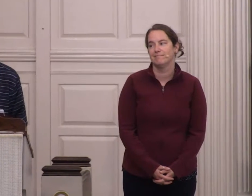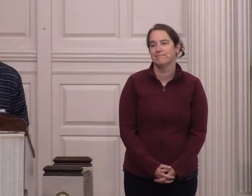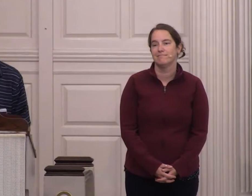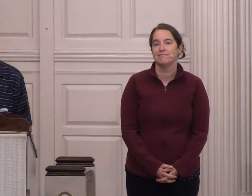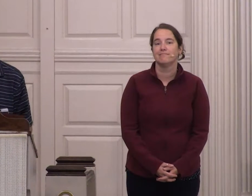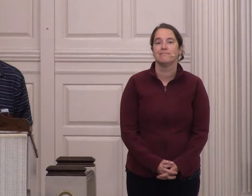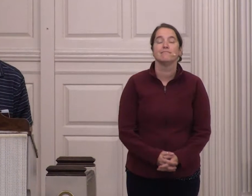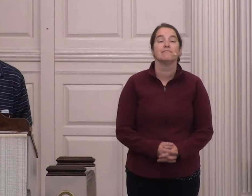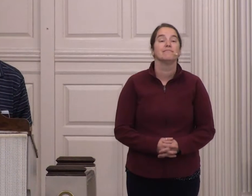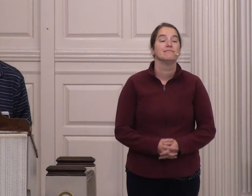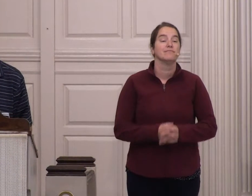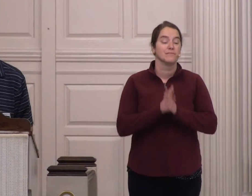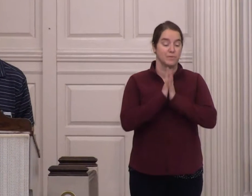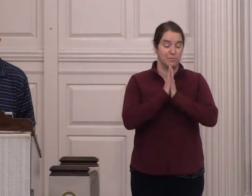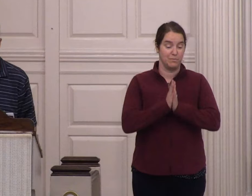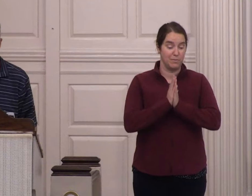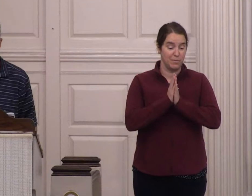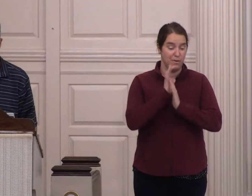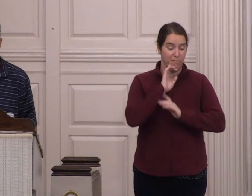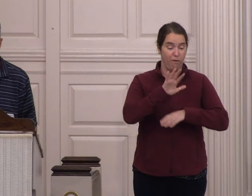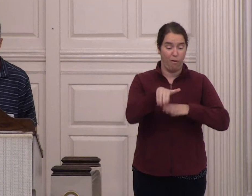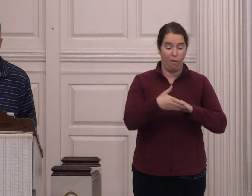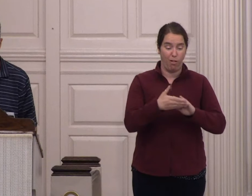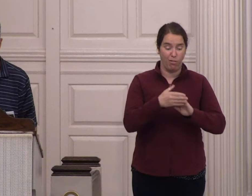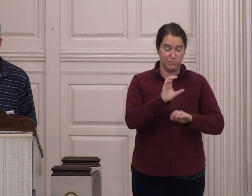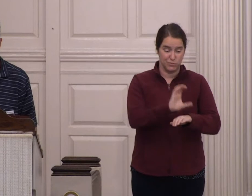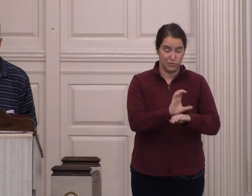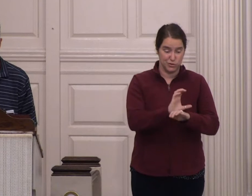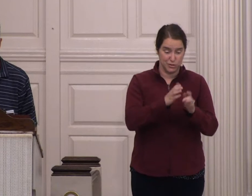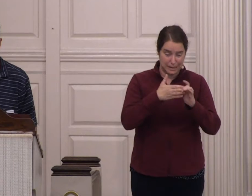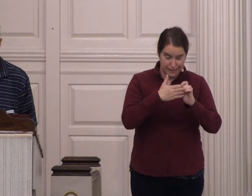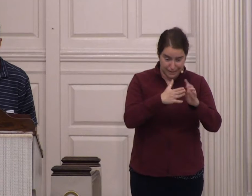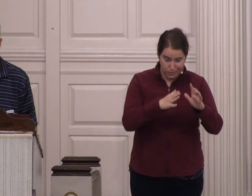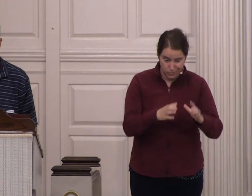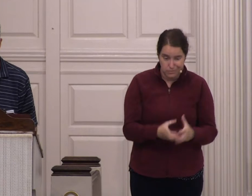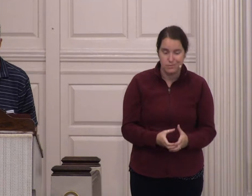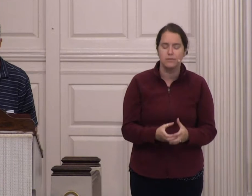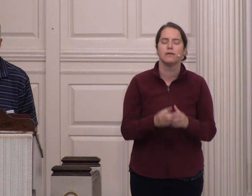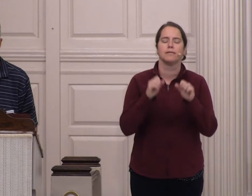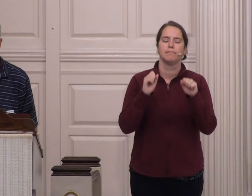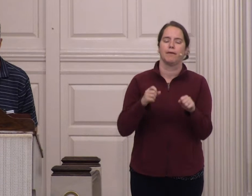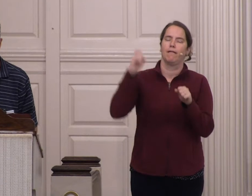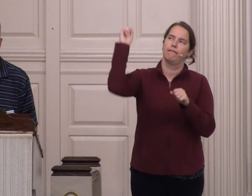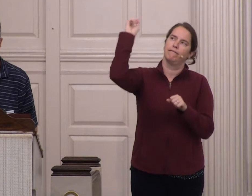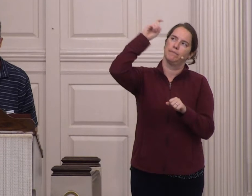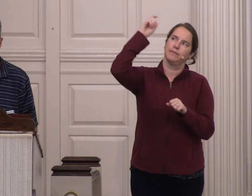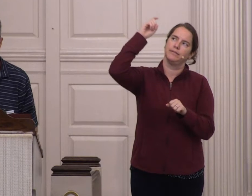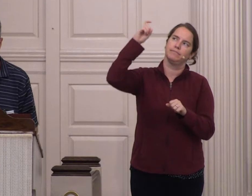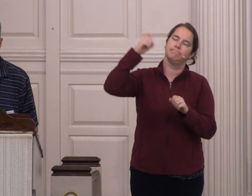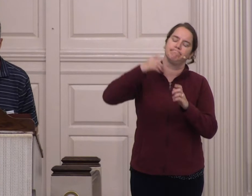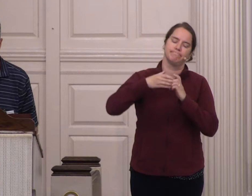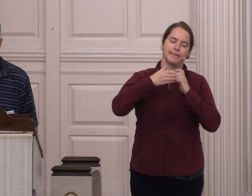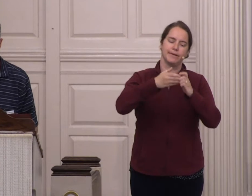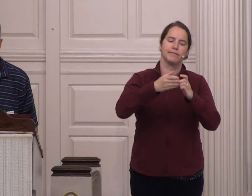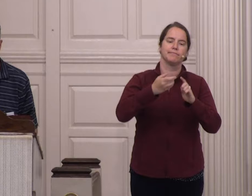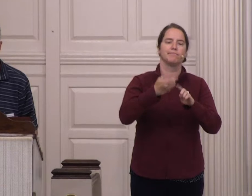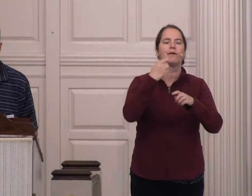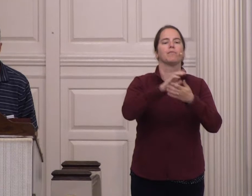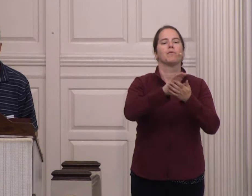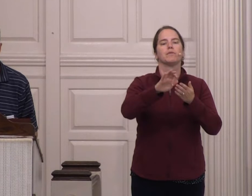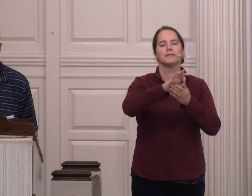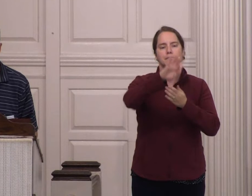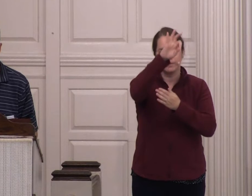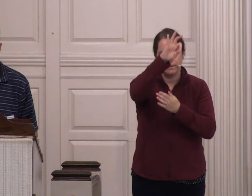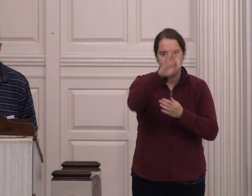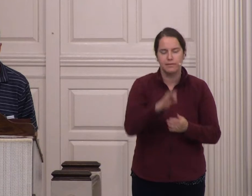That all leaders and members of the church may be graced with the guidance and wisdom of the Holy Spirit, let us pray to